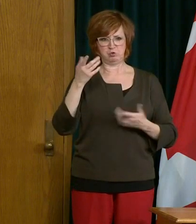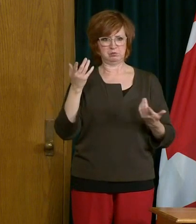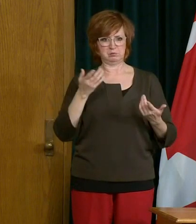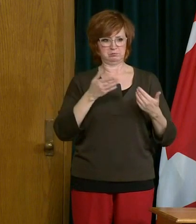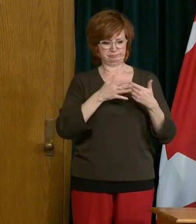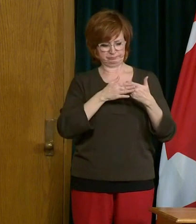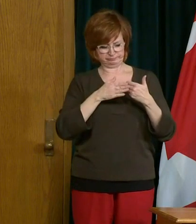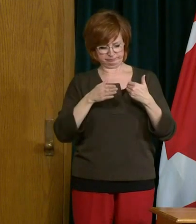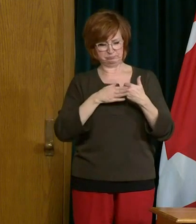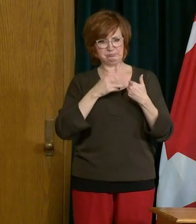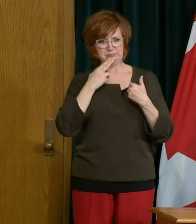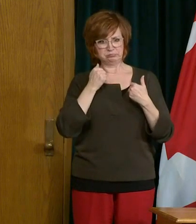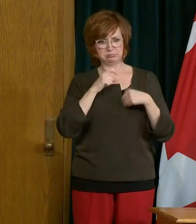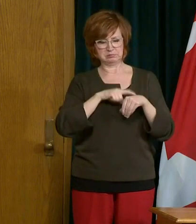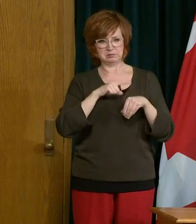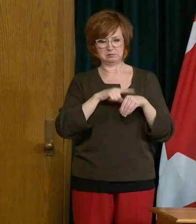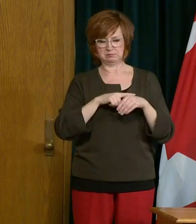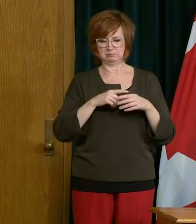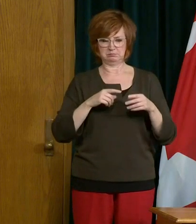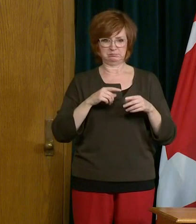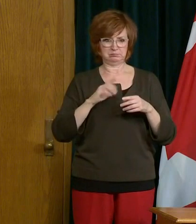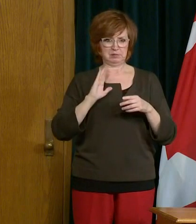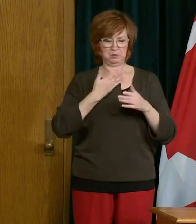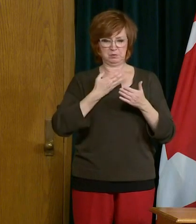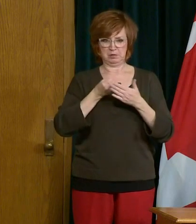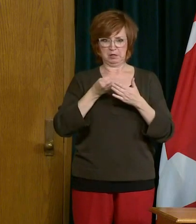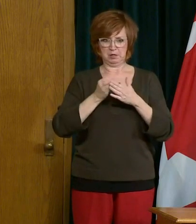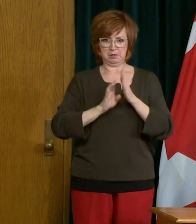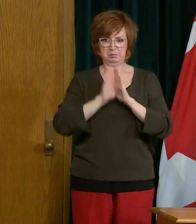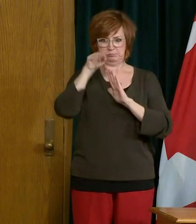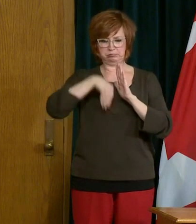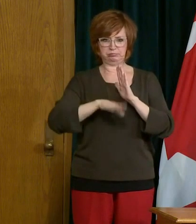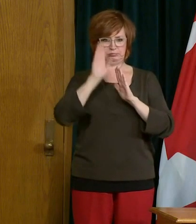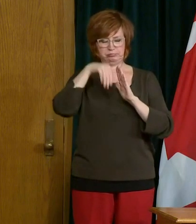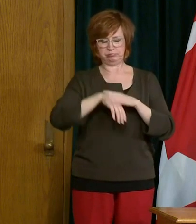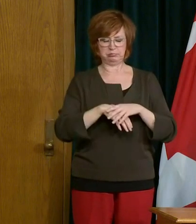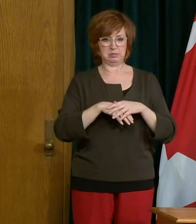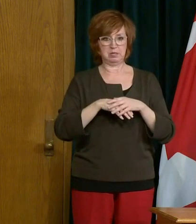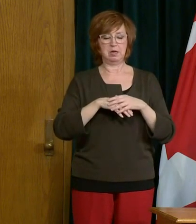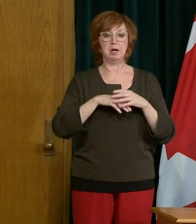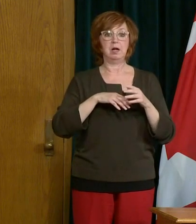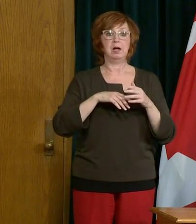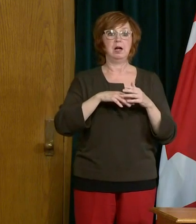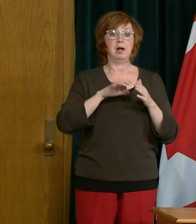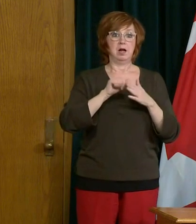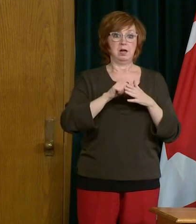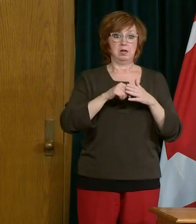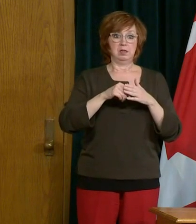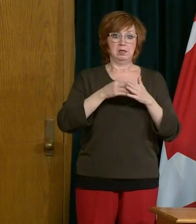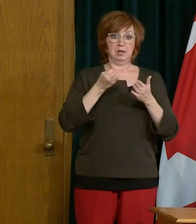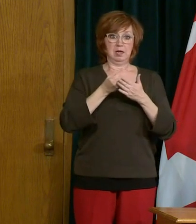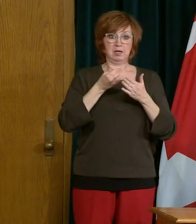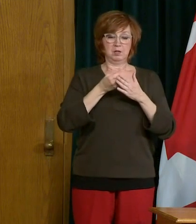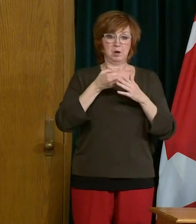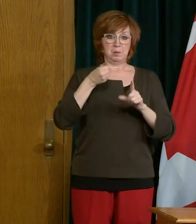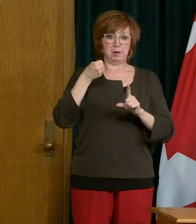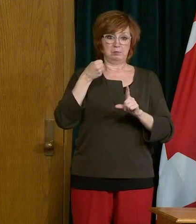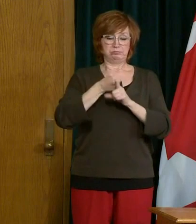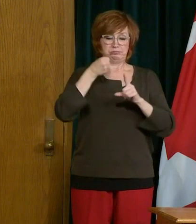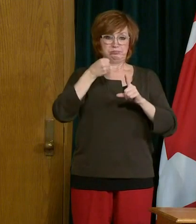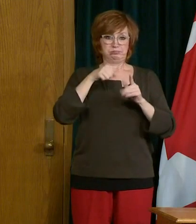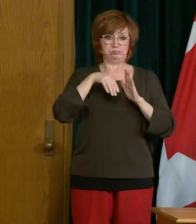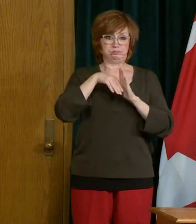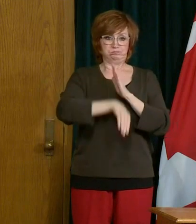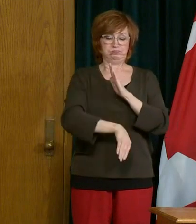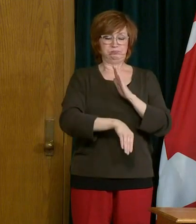over the course of just even the first month of this year. So the revenue impacts to the province will be large,